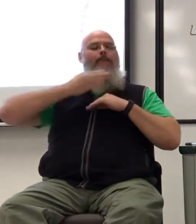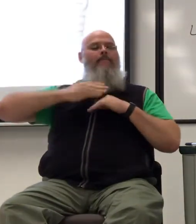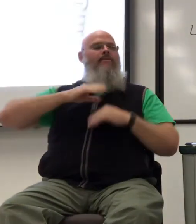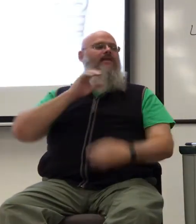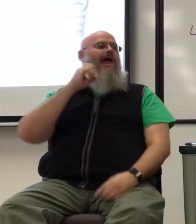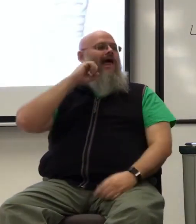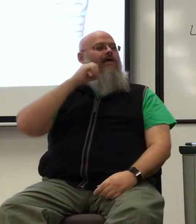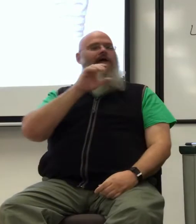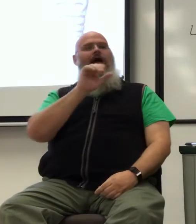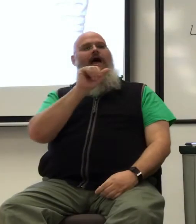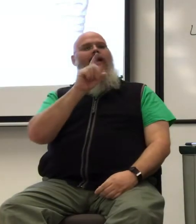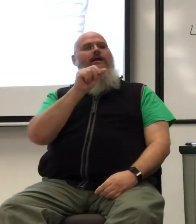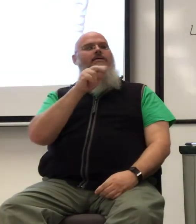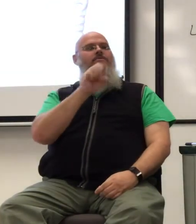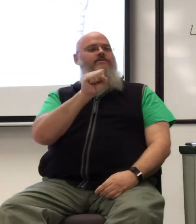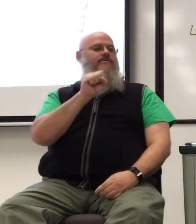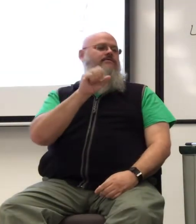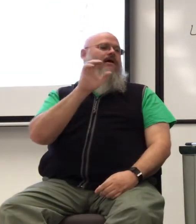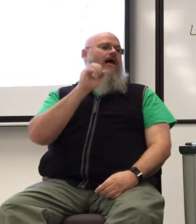Laryngeal